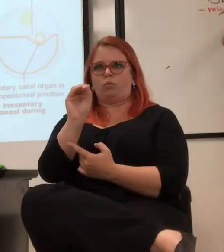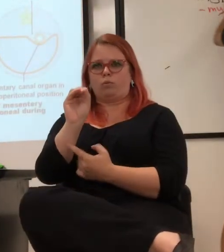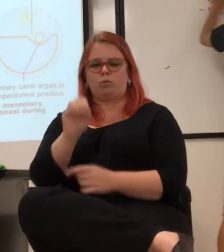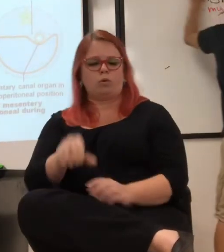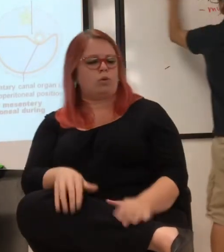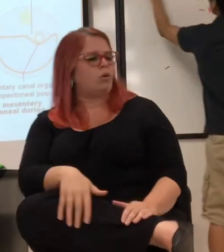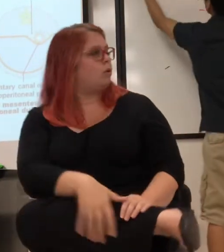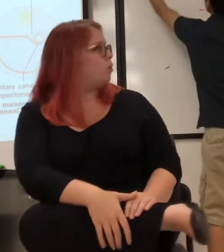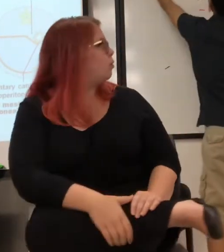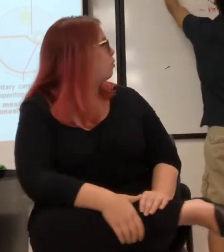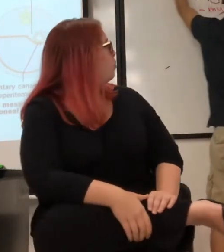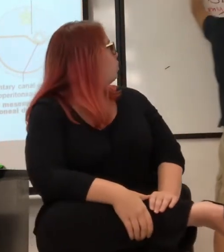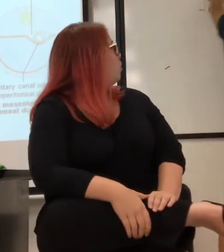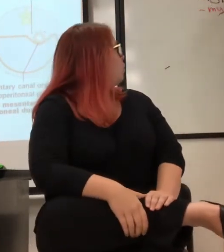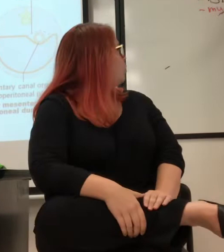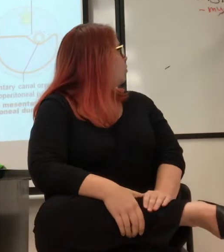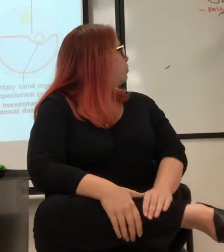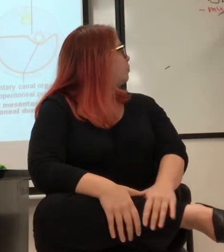is this?